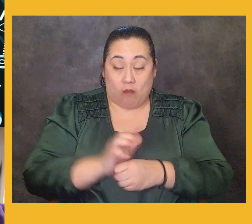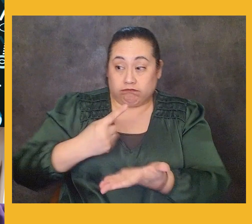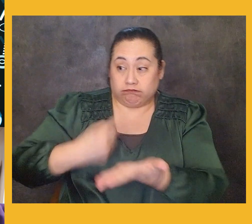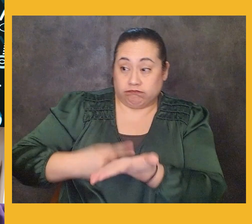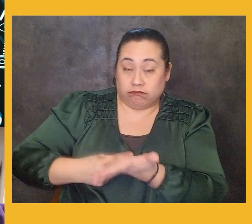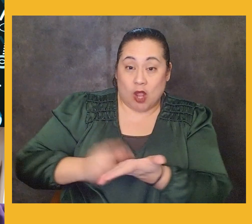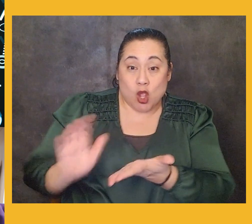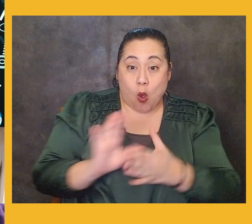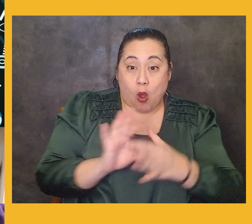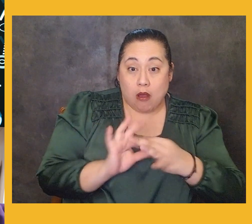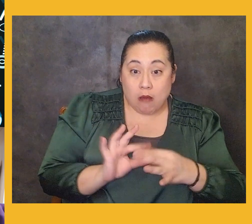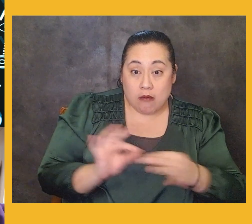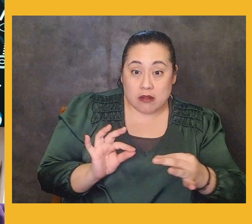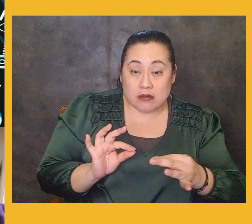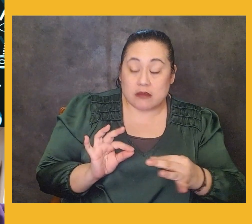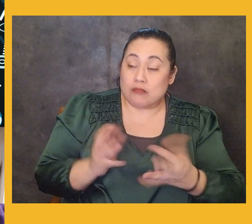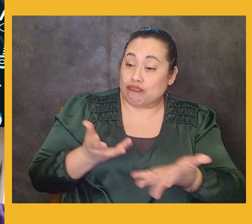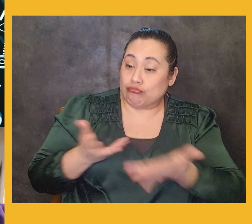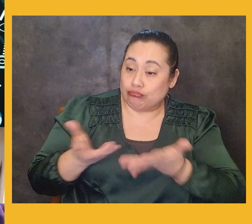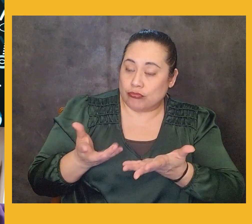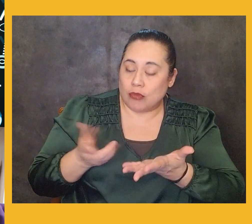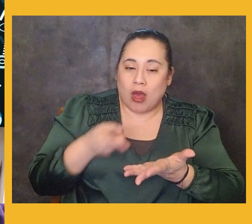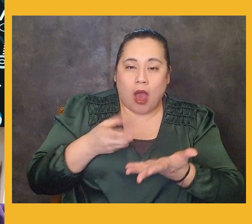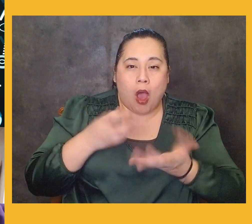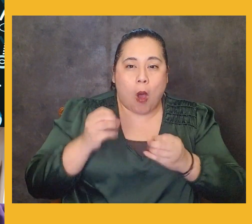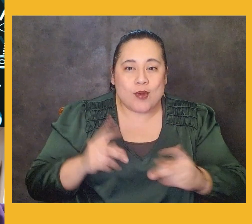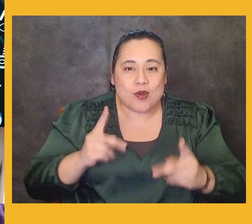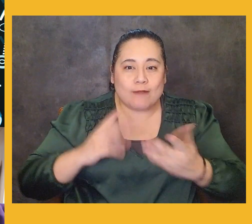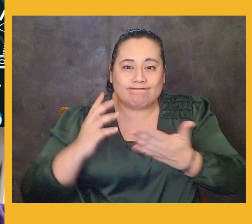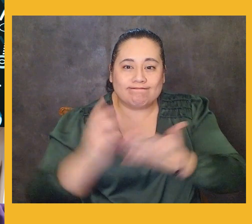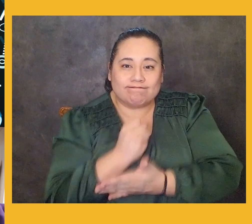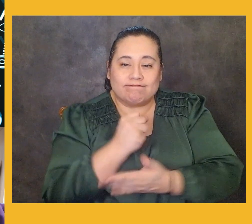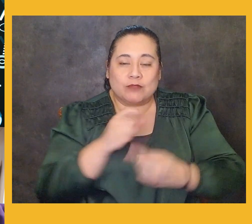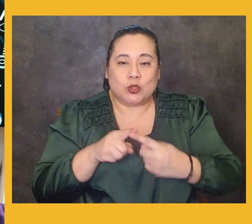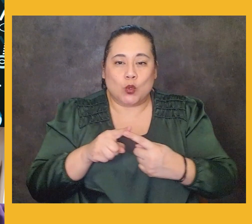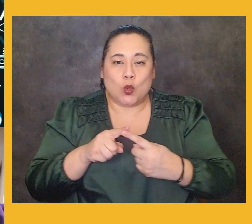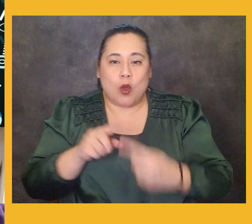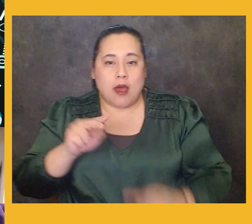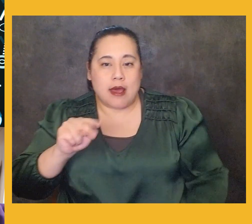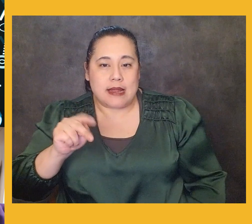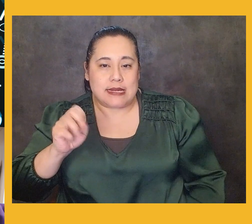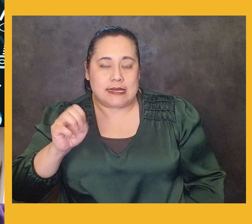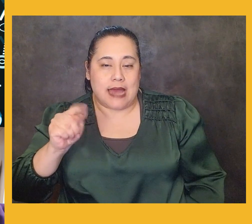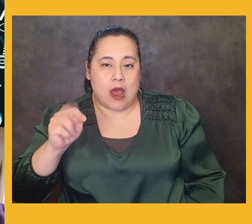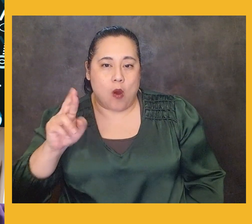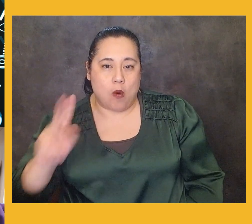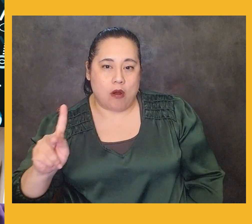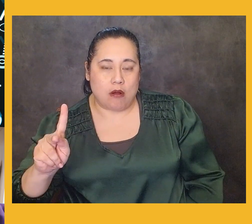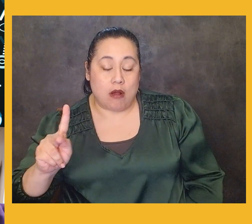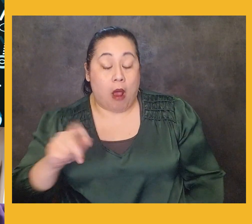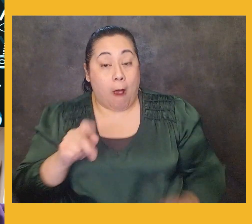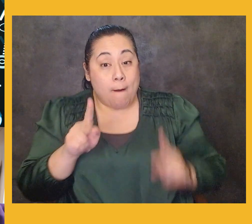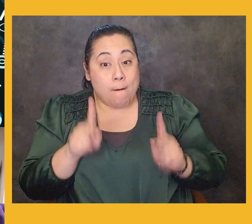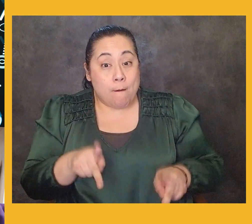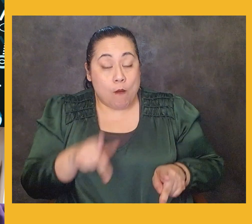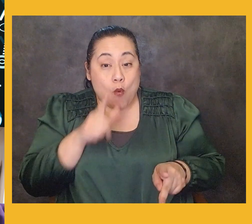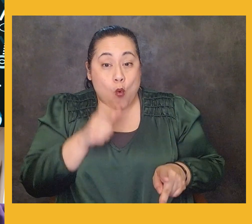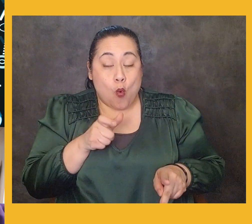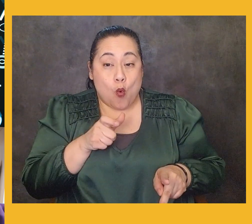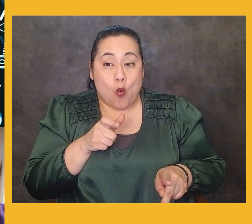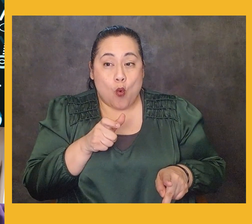discussion about this video, your comments, your participation is an opportunity to